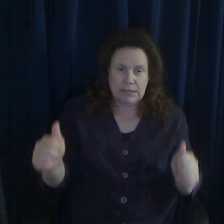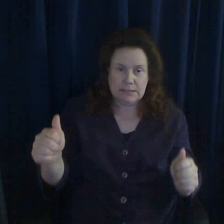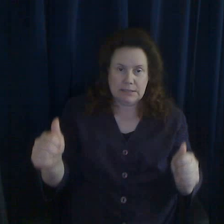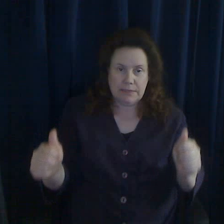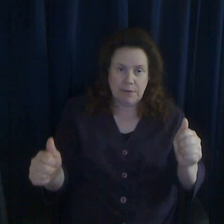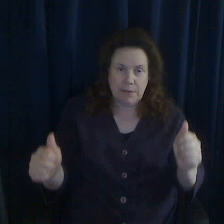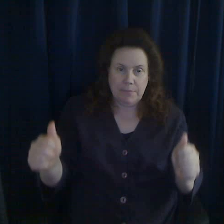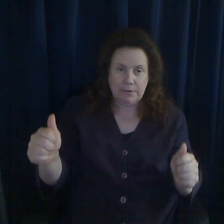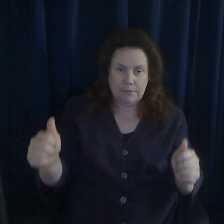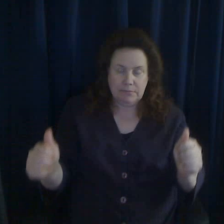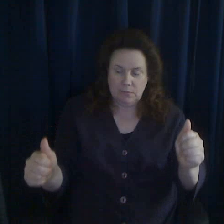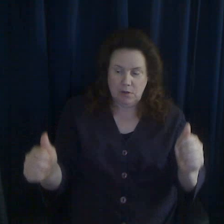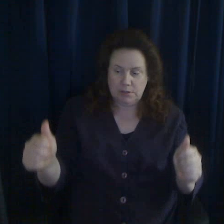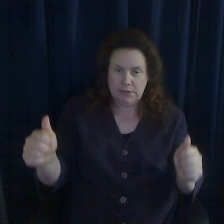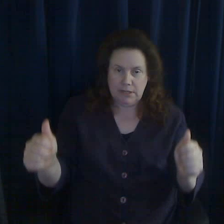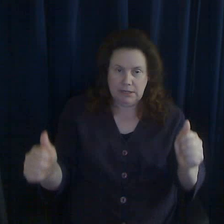is thumb up, alternating.